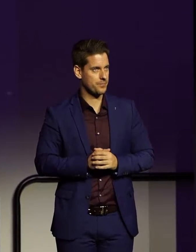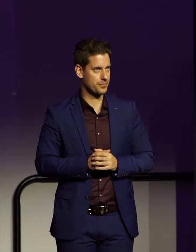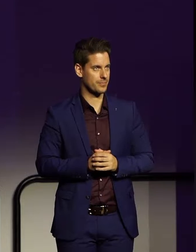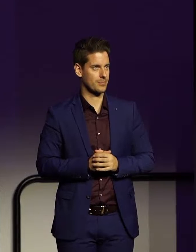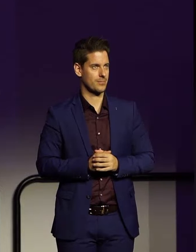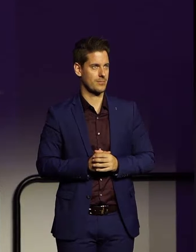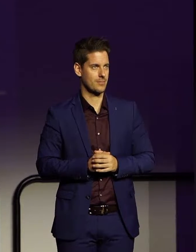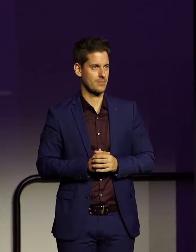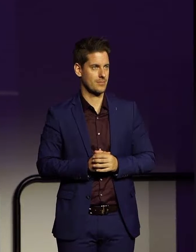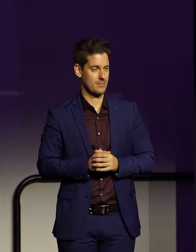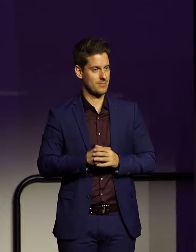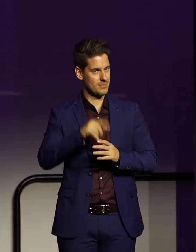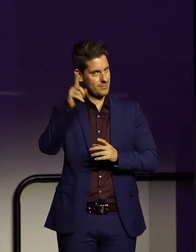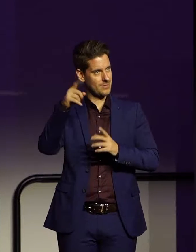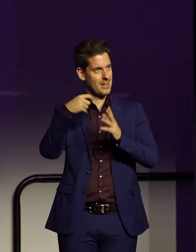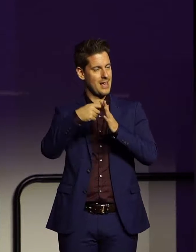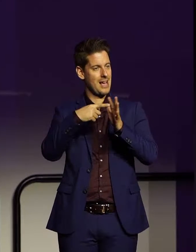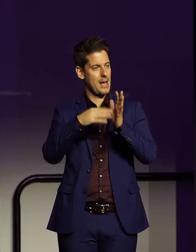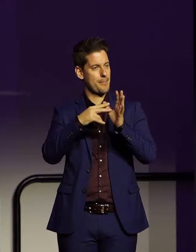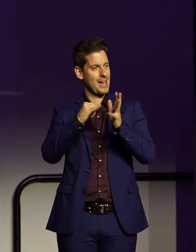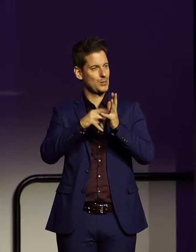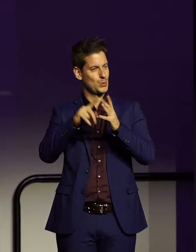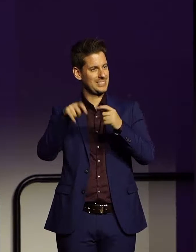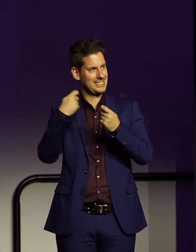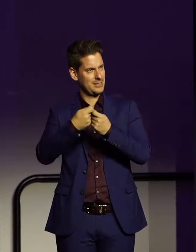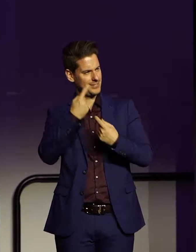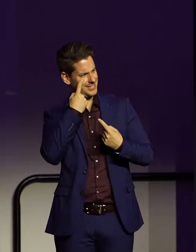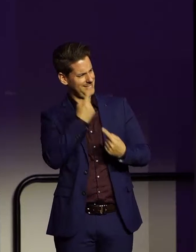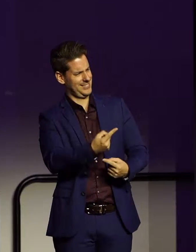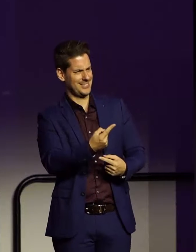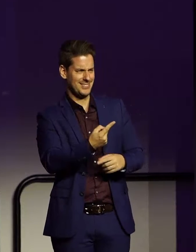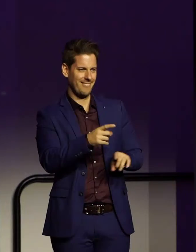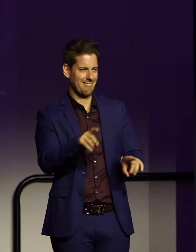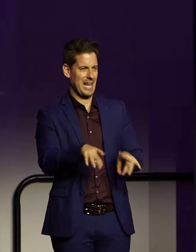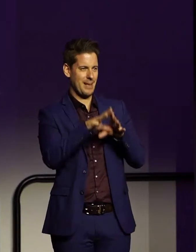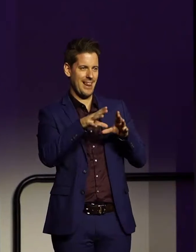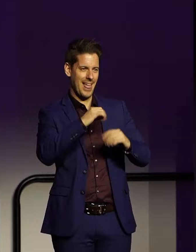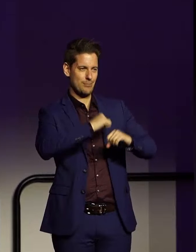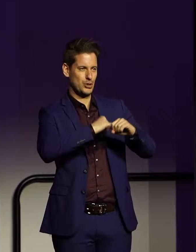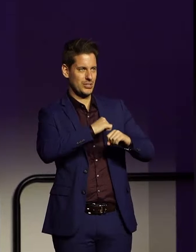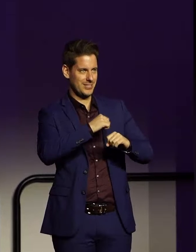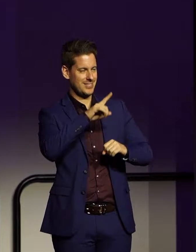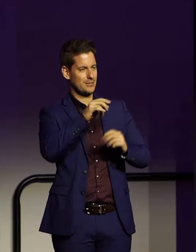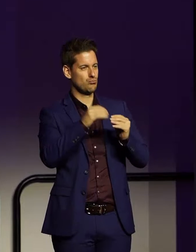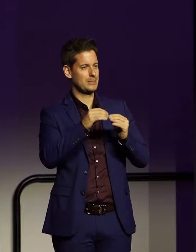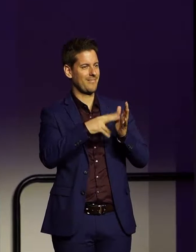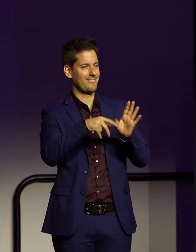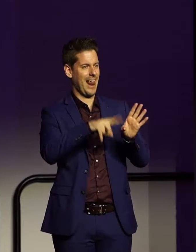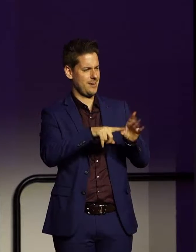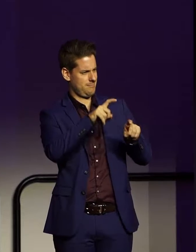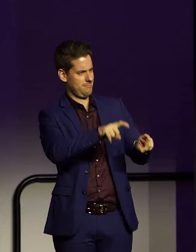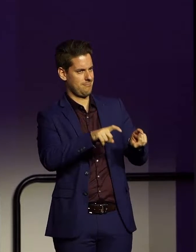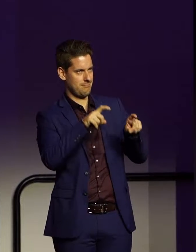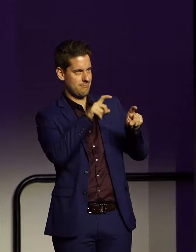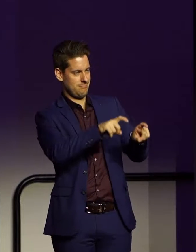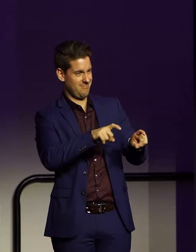Another member of the Komatsu team spots a familiar but forlorn bit of machinery in a paddock in the Brisbane Valley where it's been sitting